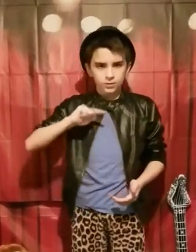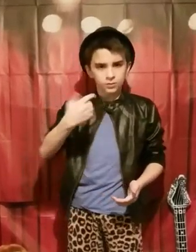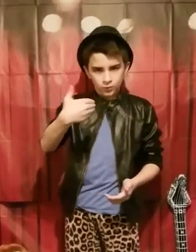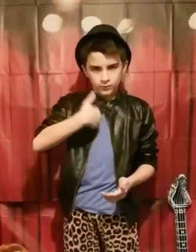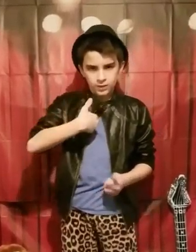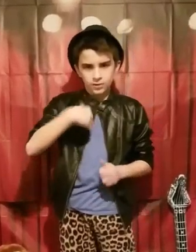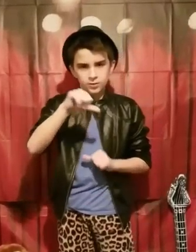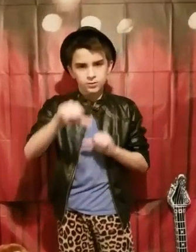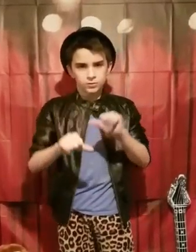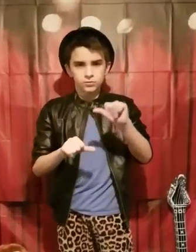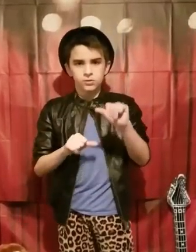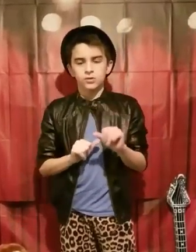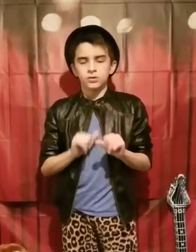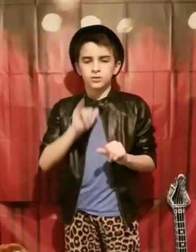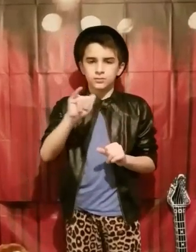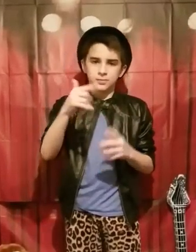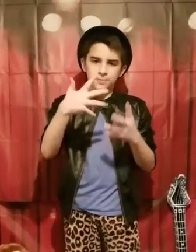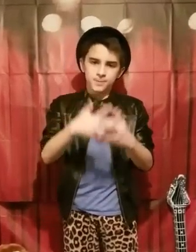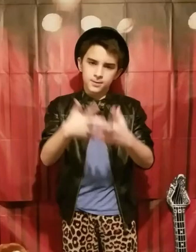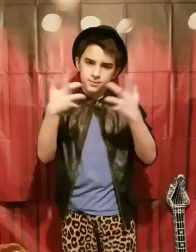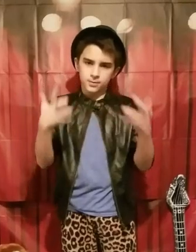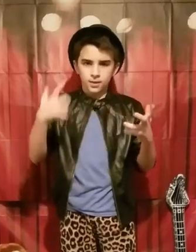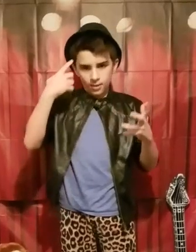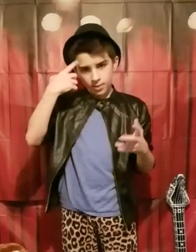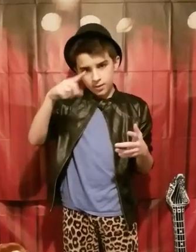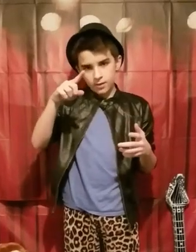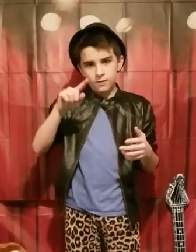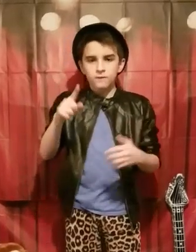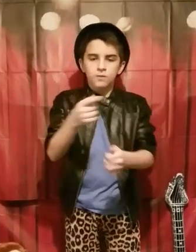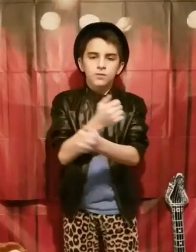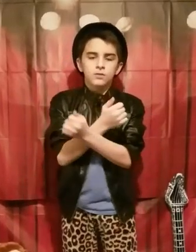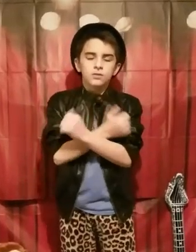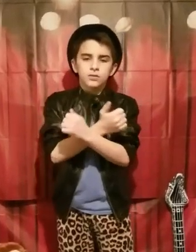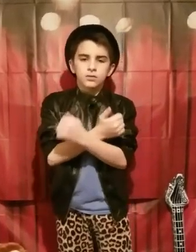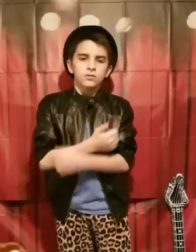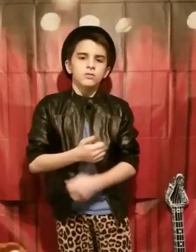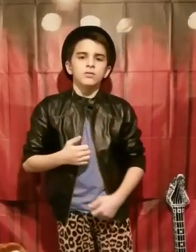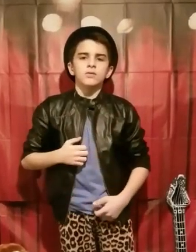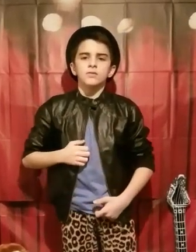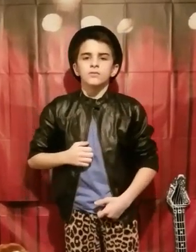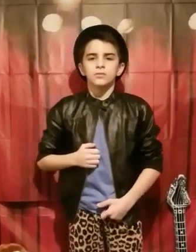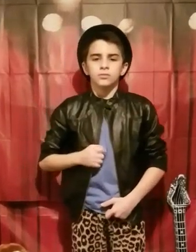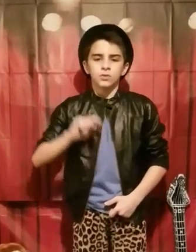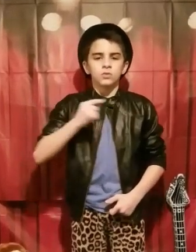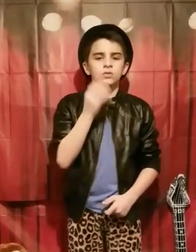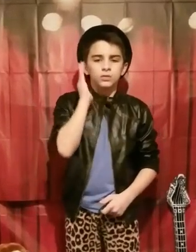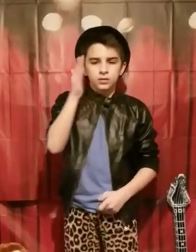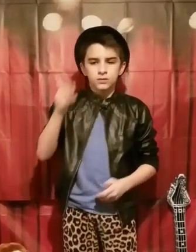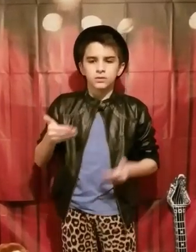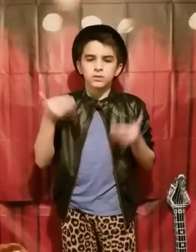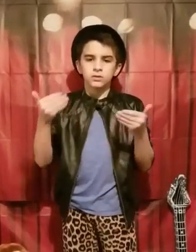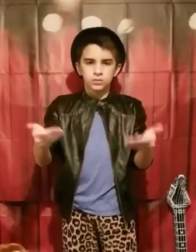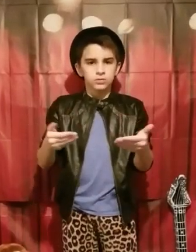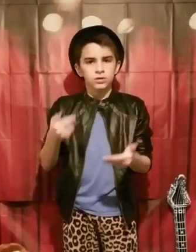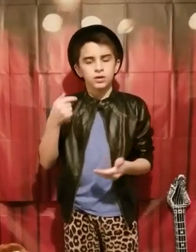We gotta each other And that's a life for us We'll give it a shot